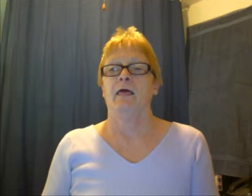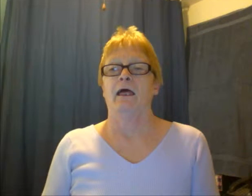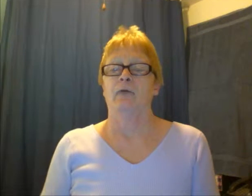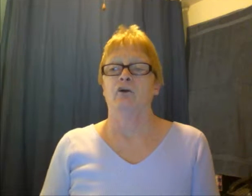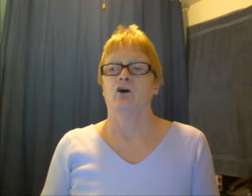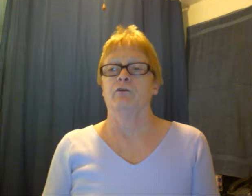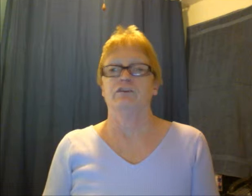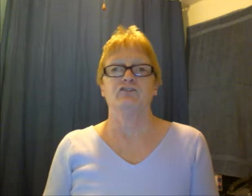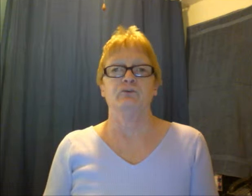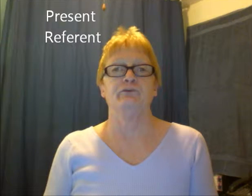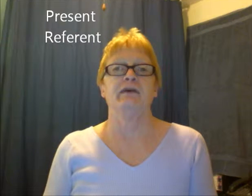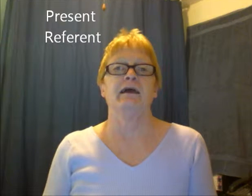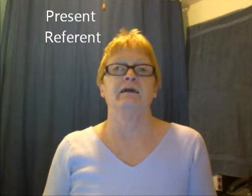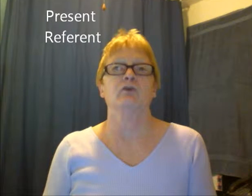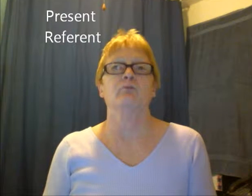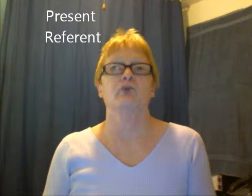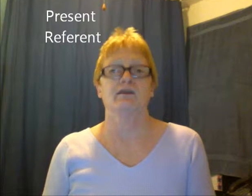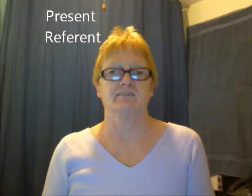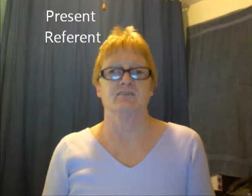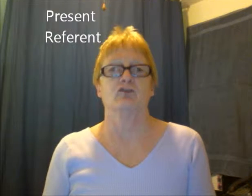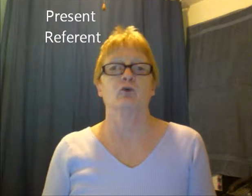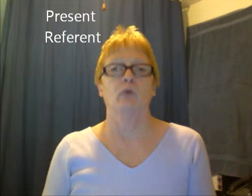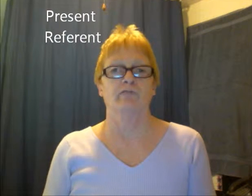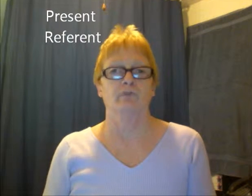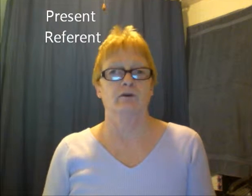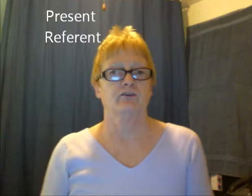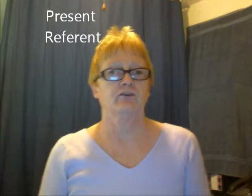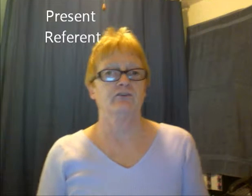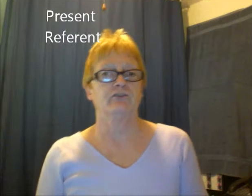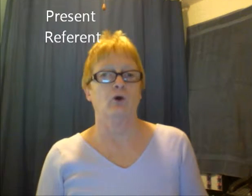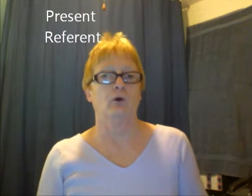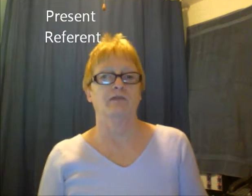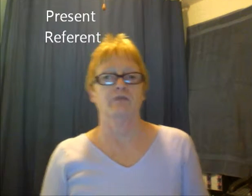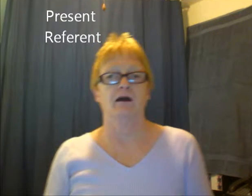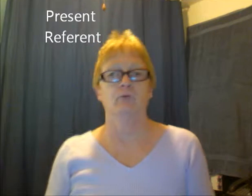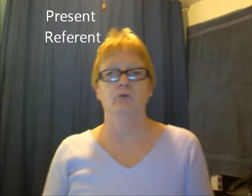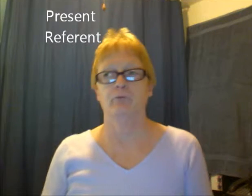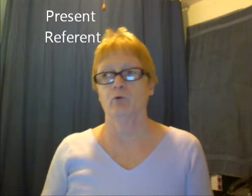And we call this using a present referent. So if I would point